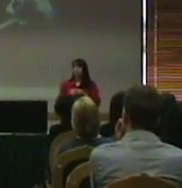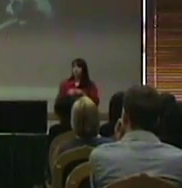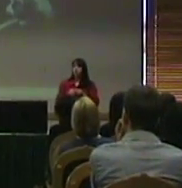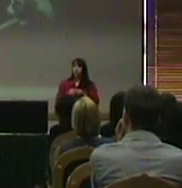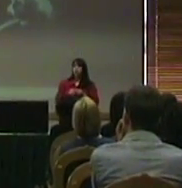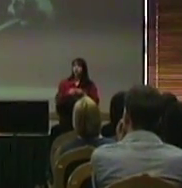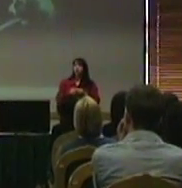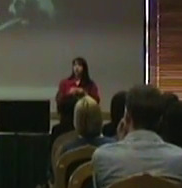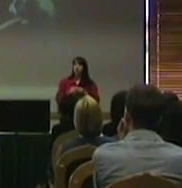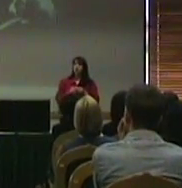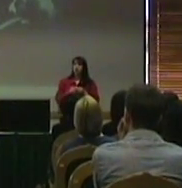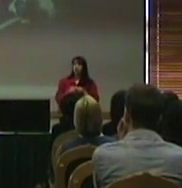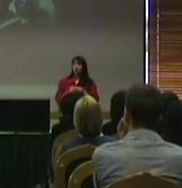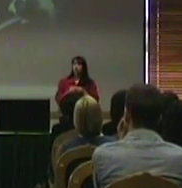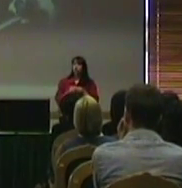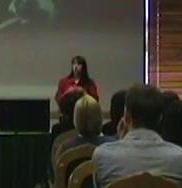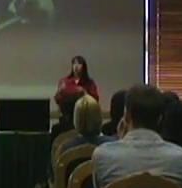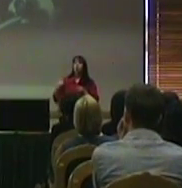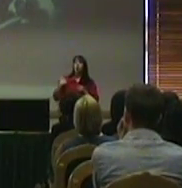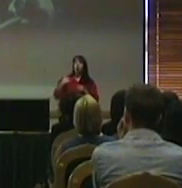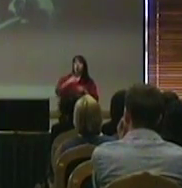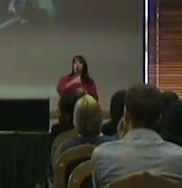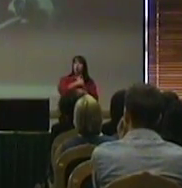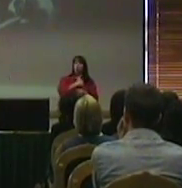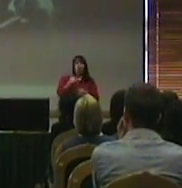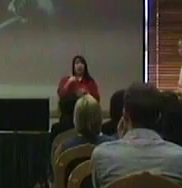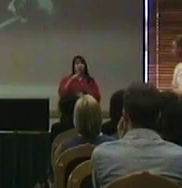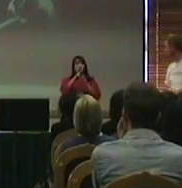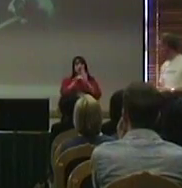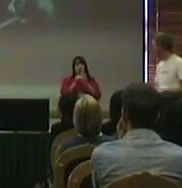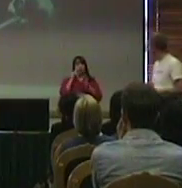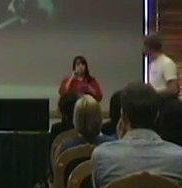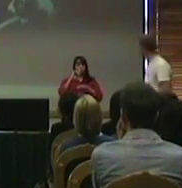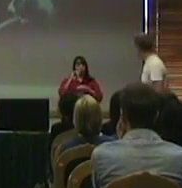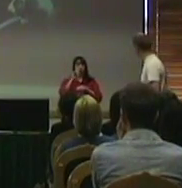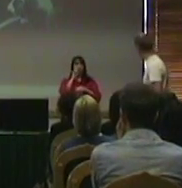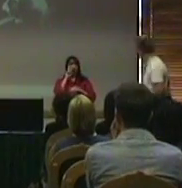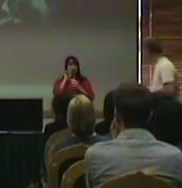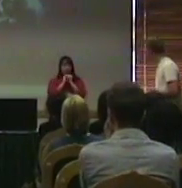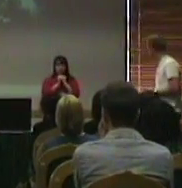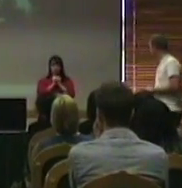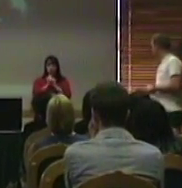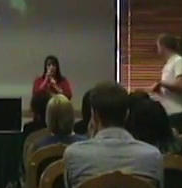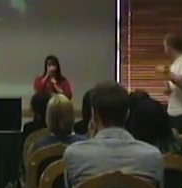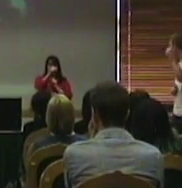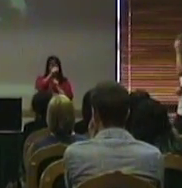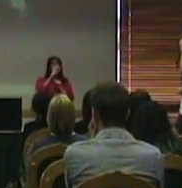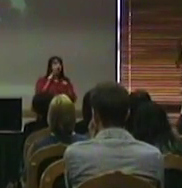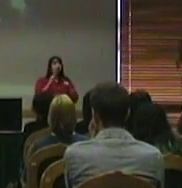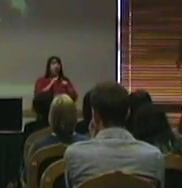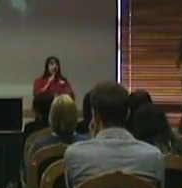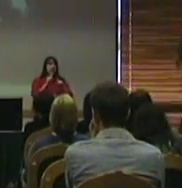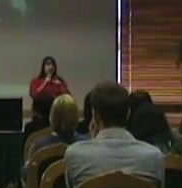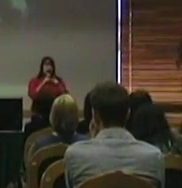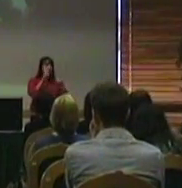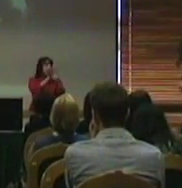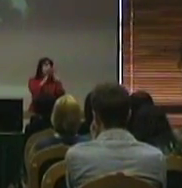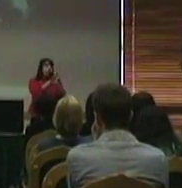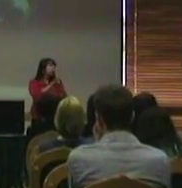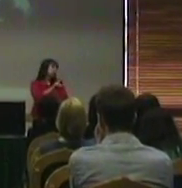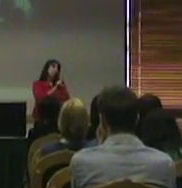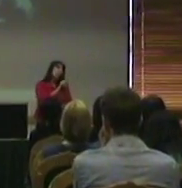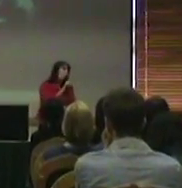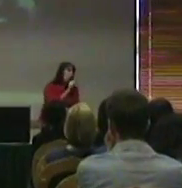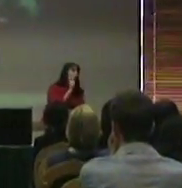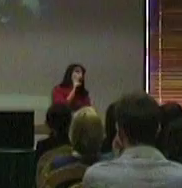or that? We do have a curriculum for deaf sports, if that's